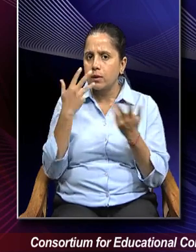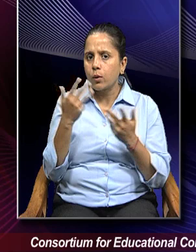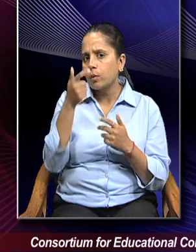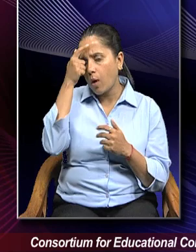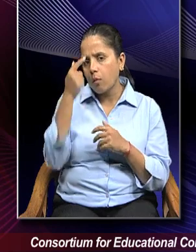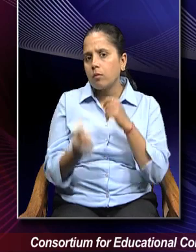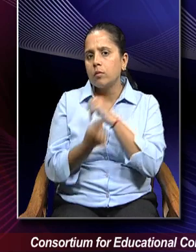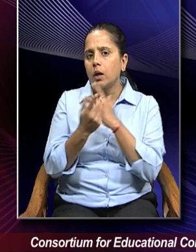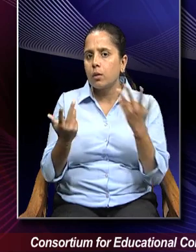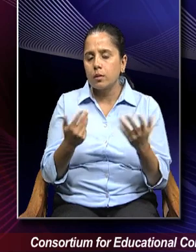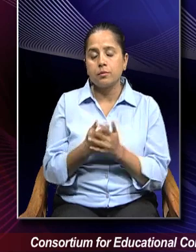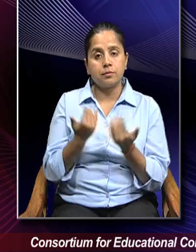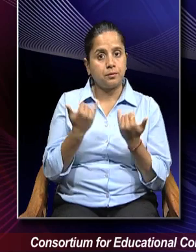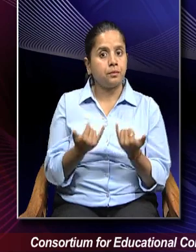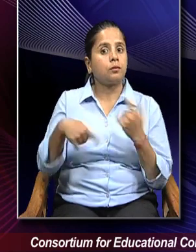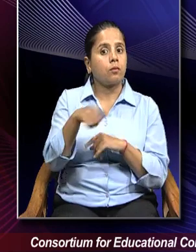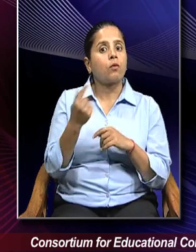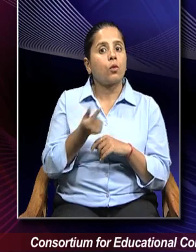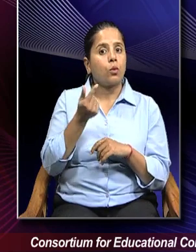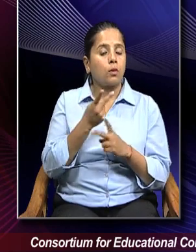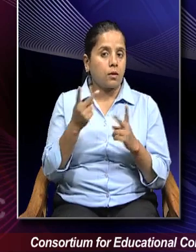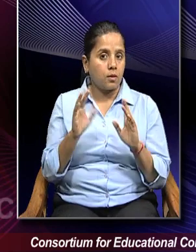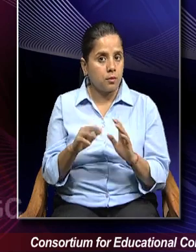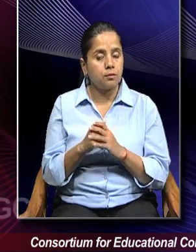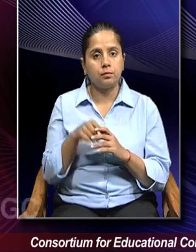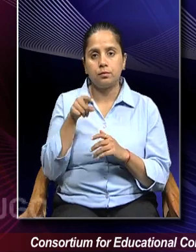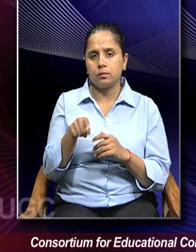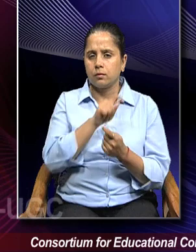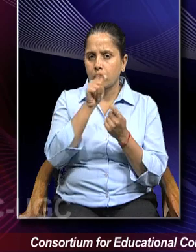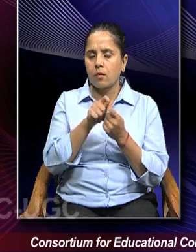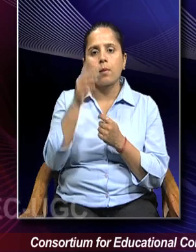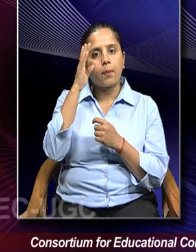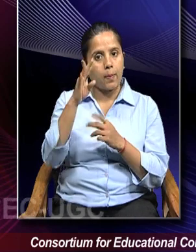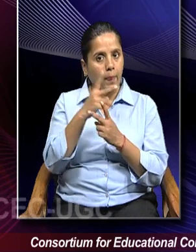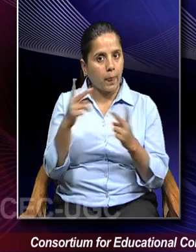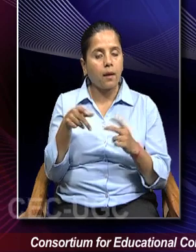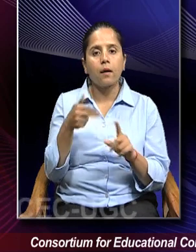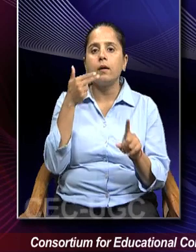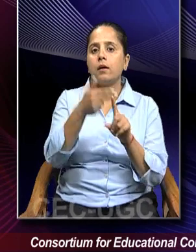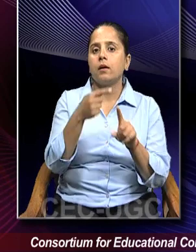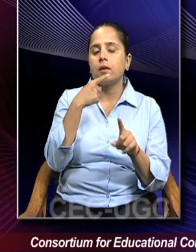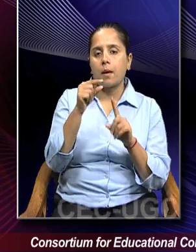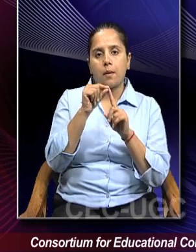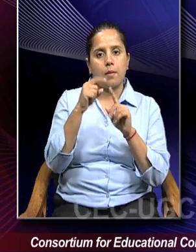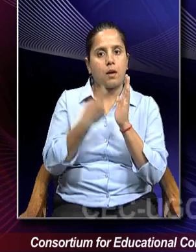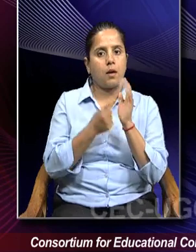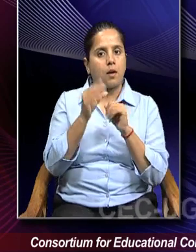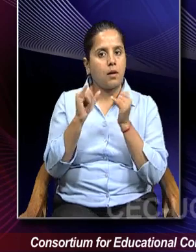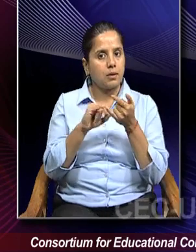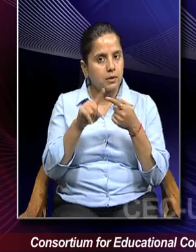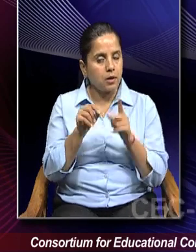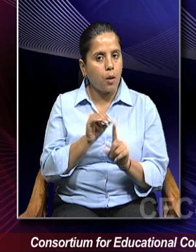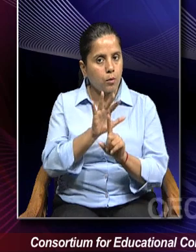problem. And here lies the usefulness of this specific theory, or which is called as praxis approach or praxis